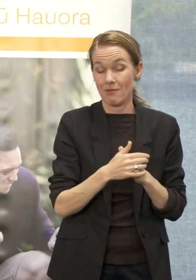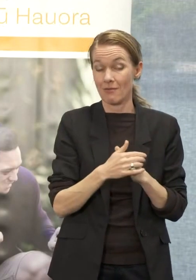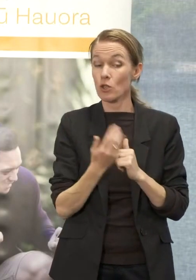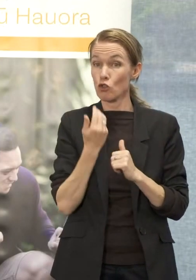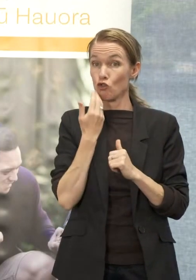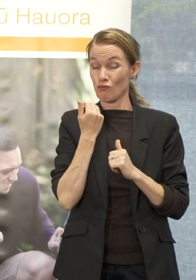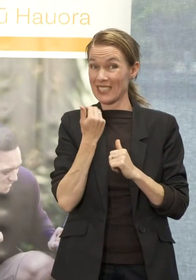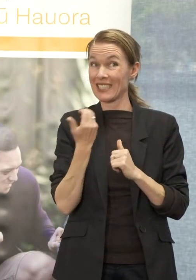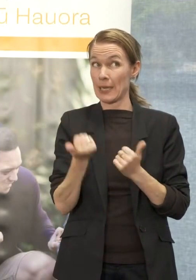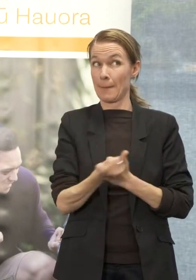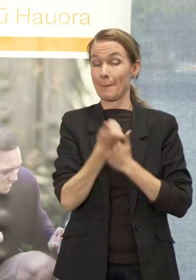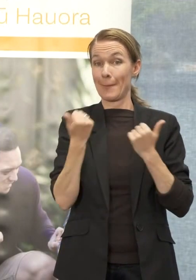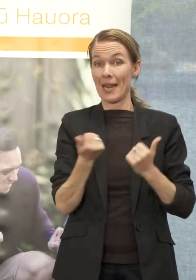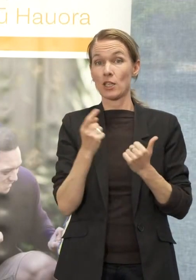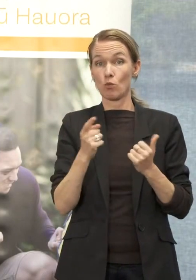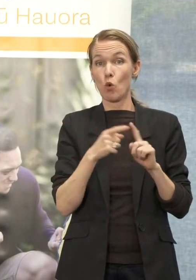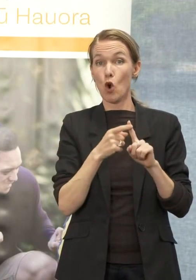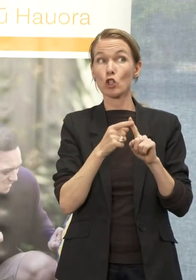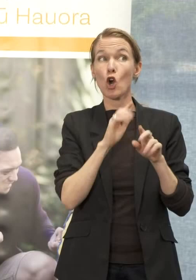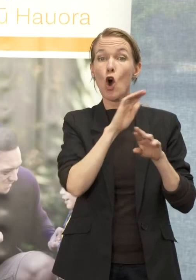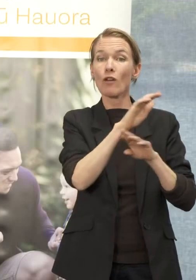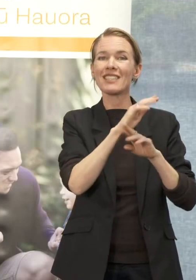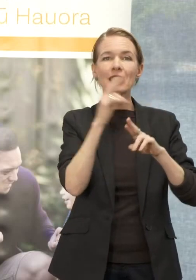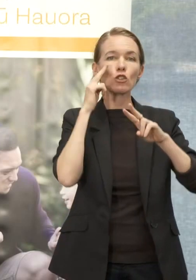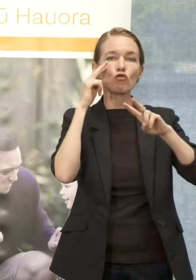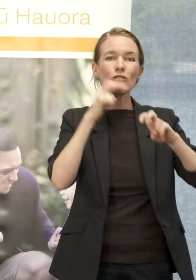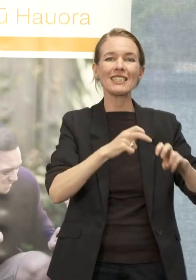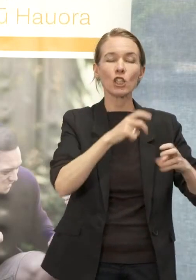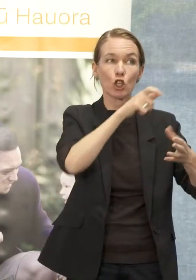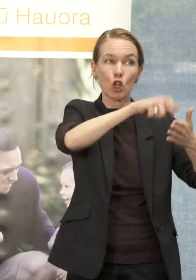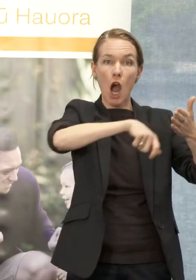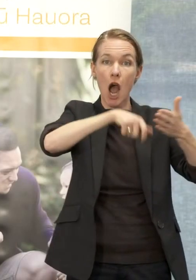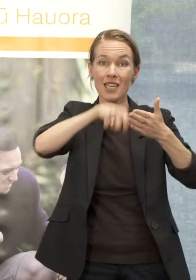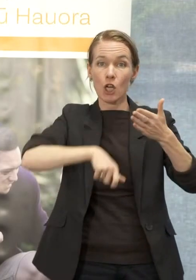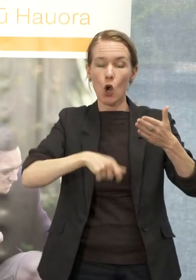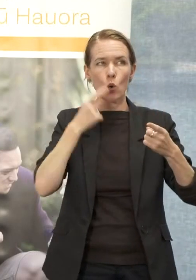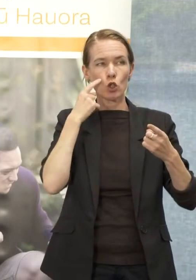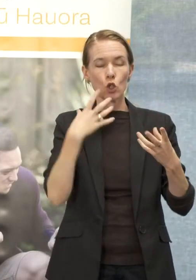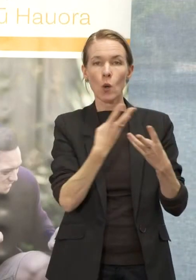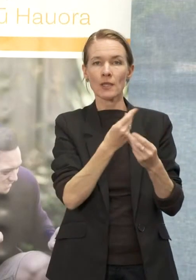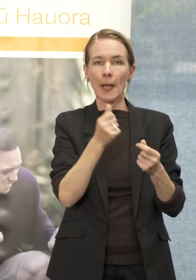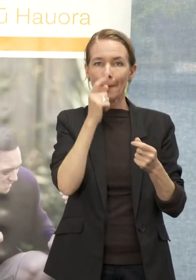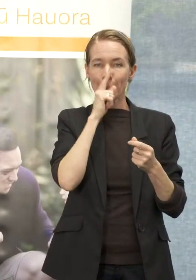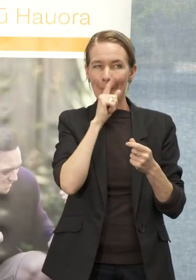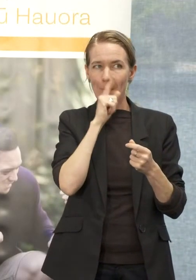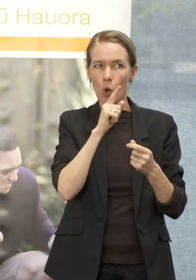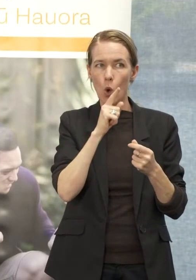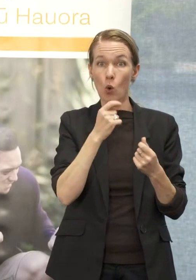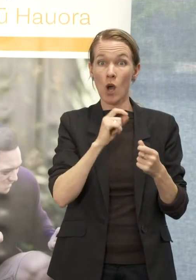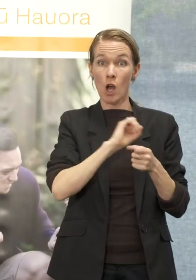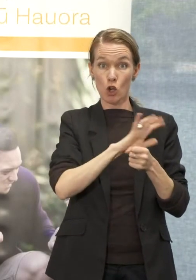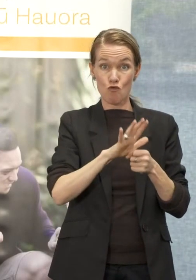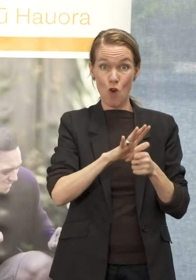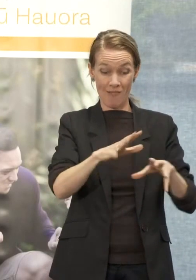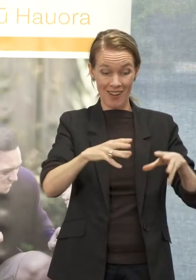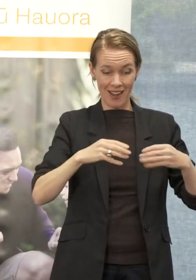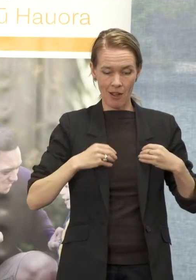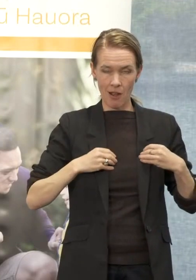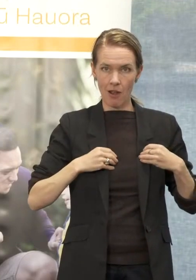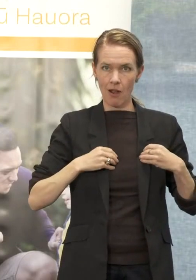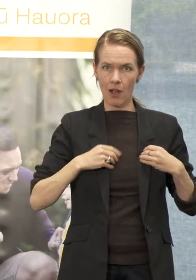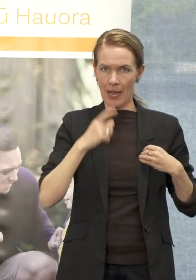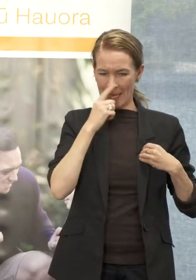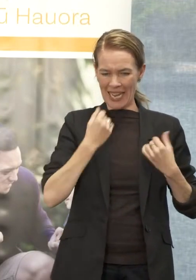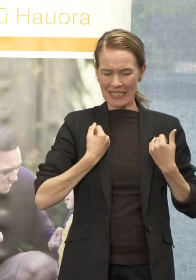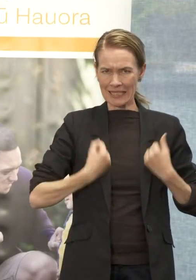recently of international literature about the fact that symptoms can persist, that people can have ongoing